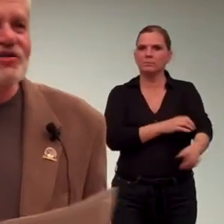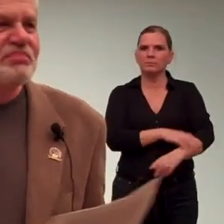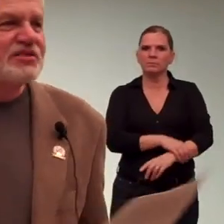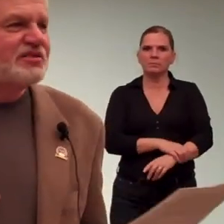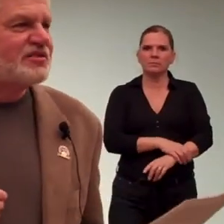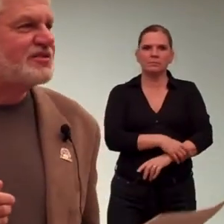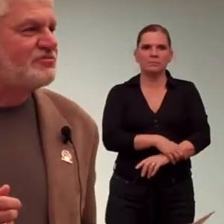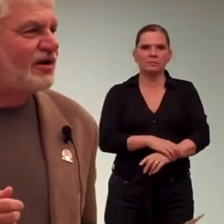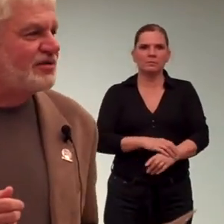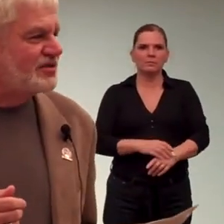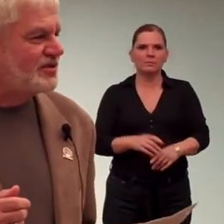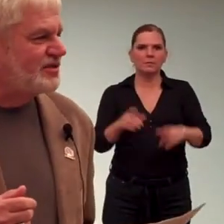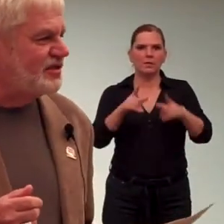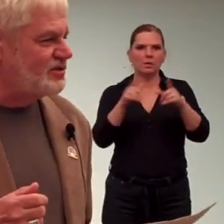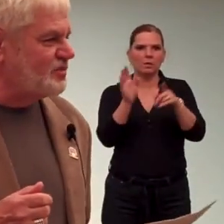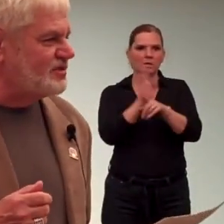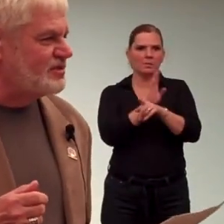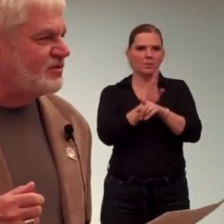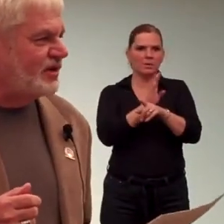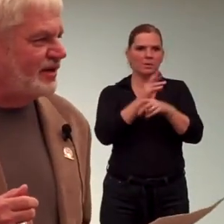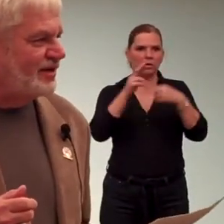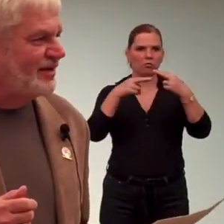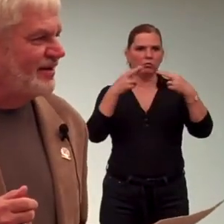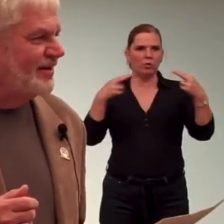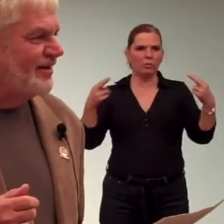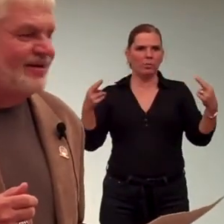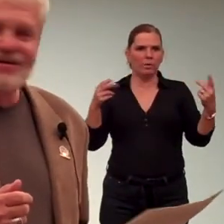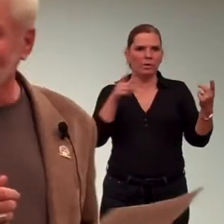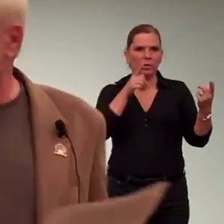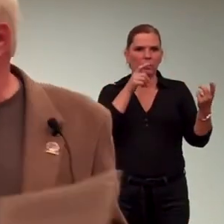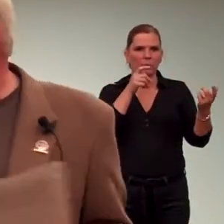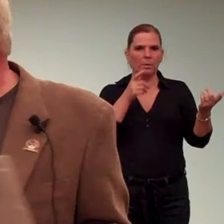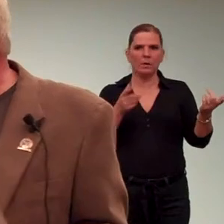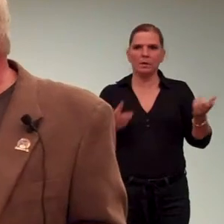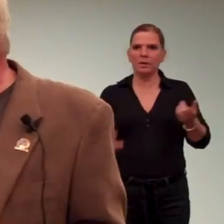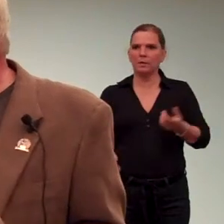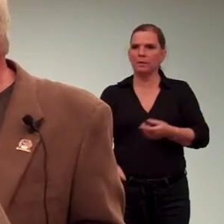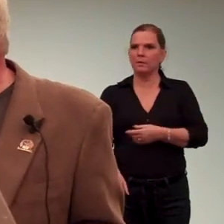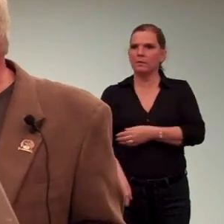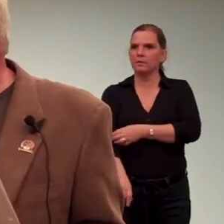most longest business, running continuous business in Wheeling?